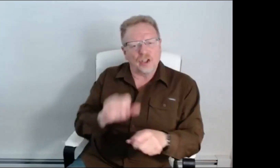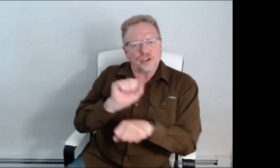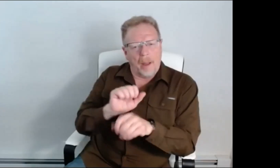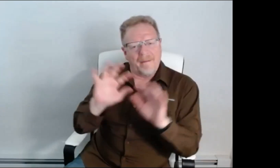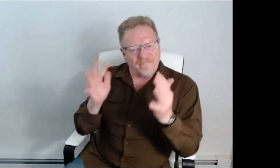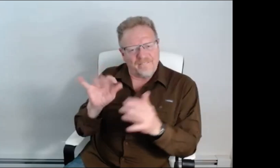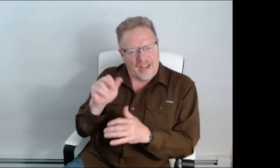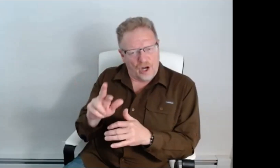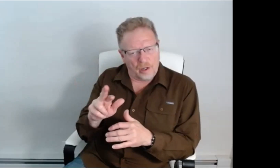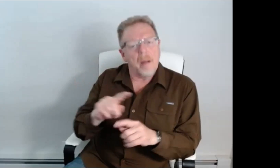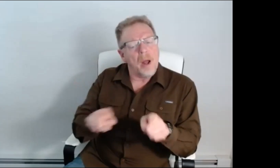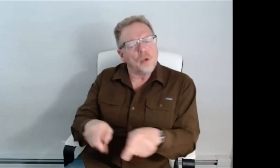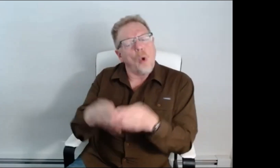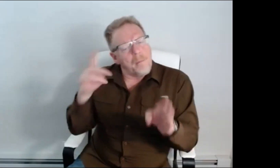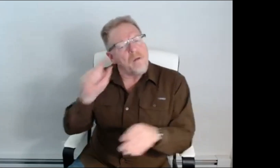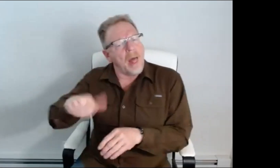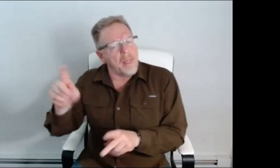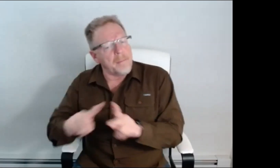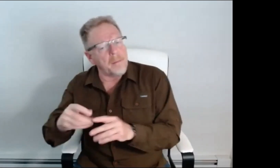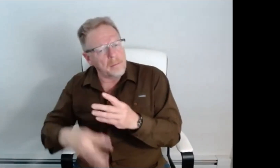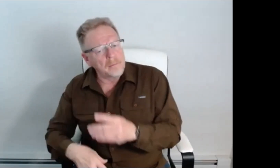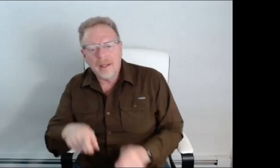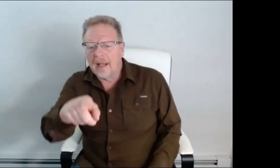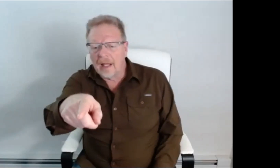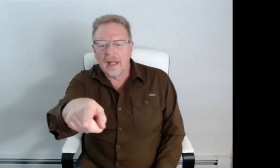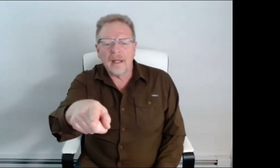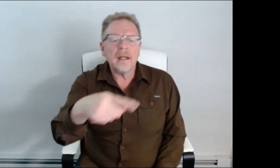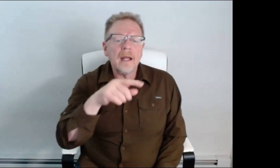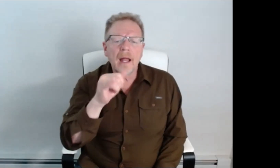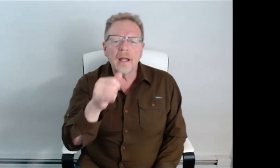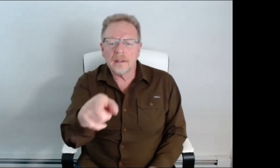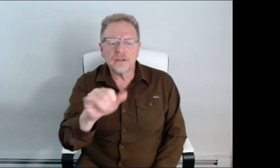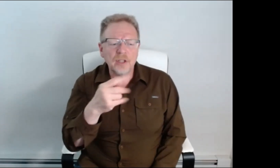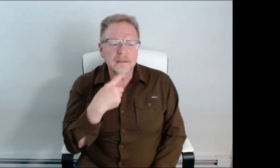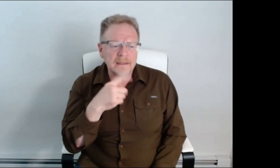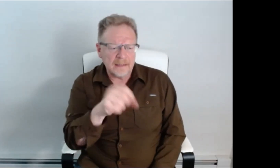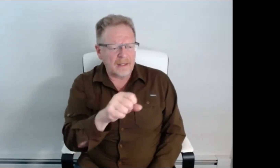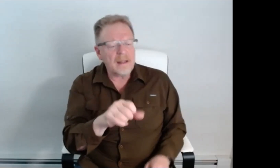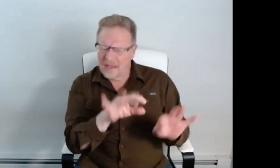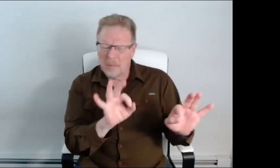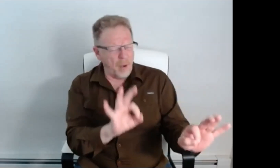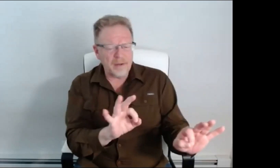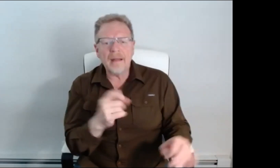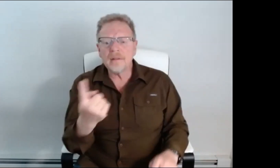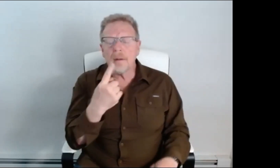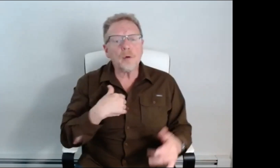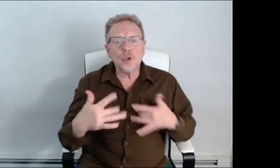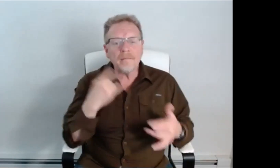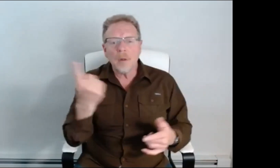people. Yeah. No, and I think that's perfect. My concern was that if somebody walked up to a business and said, hey, would